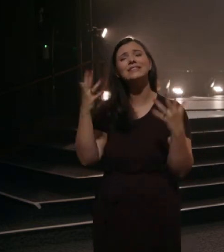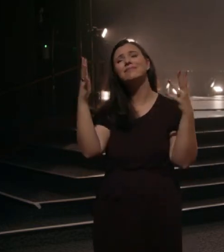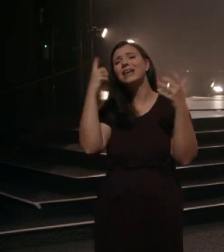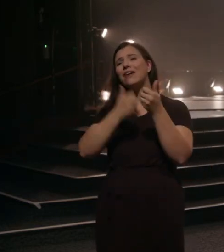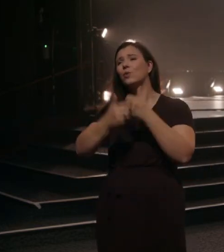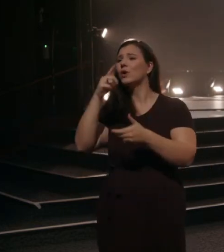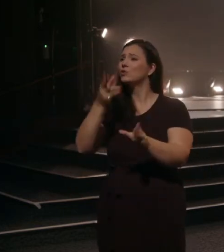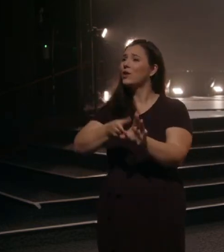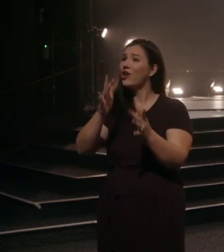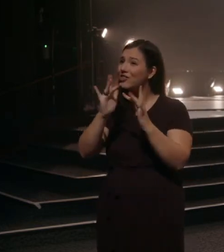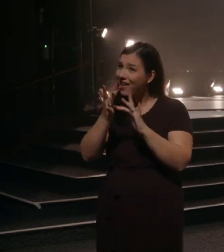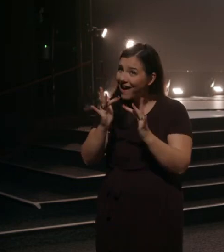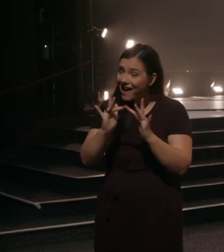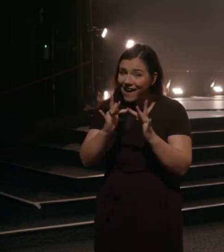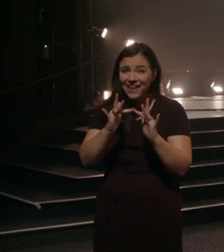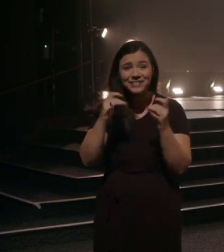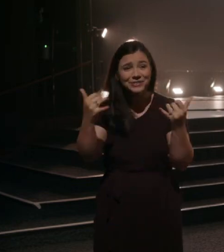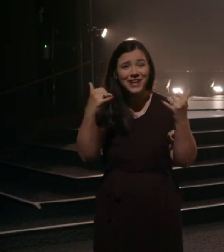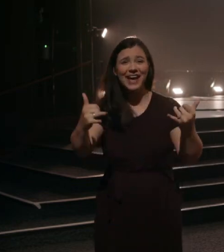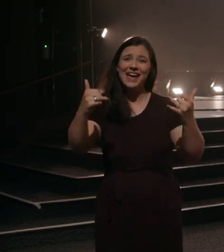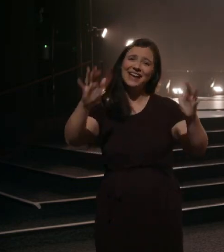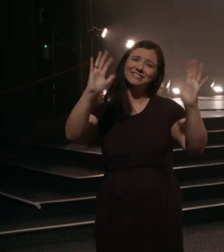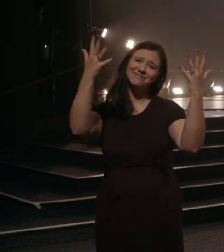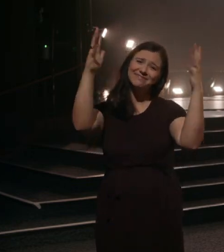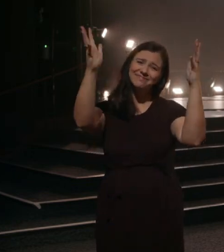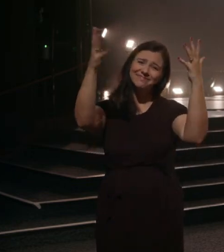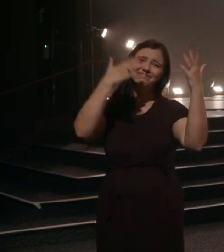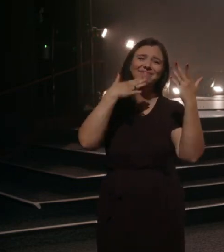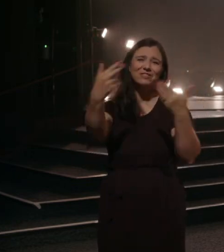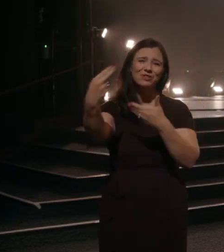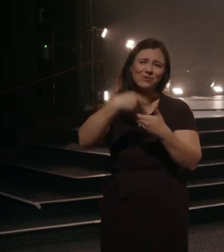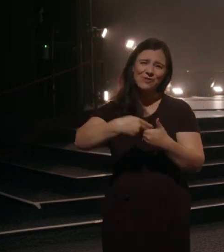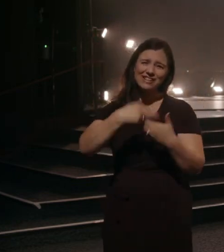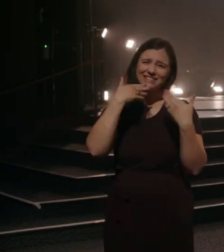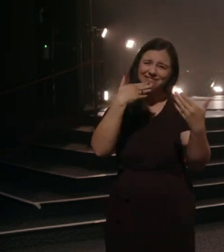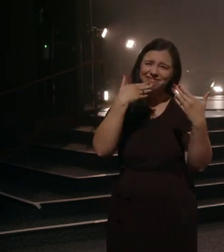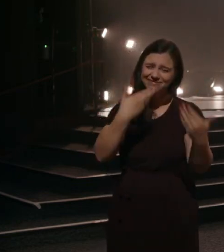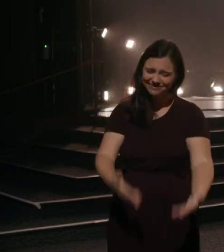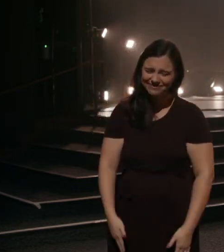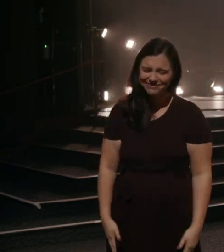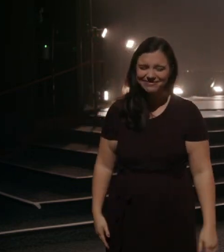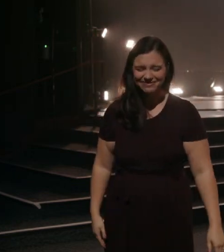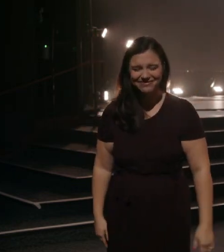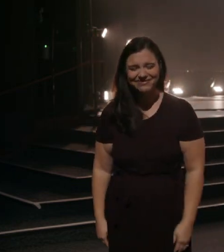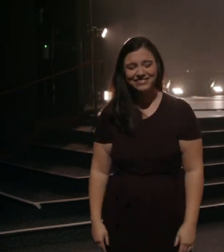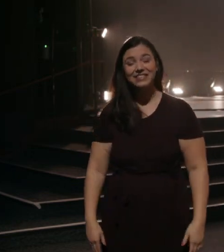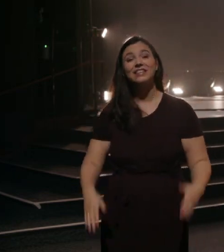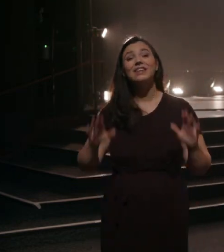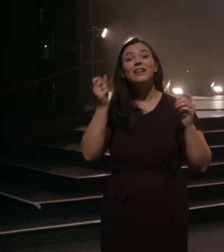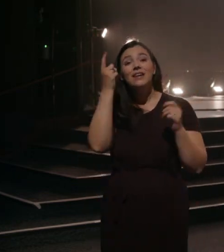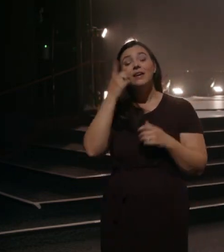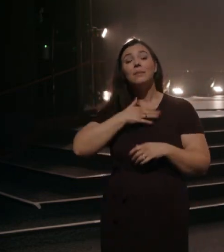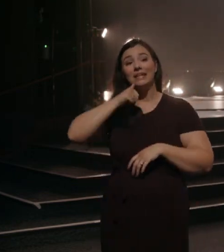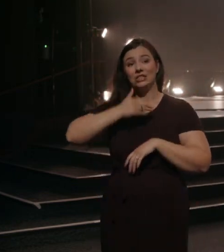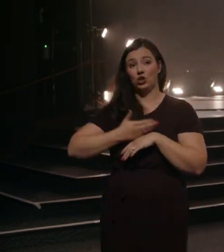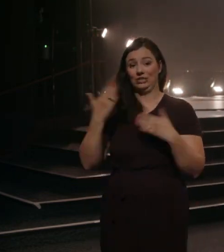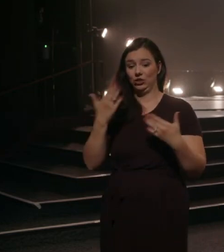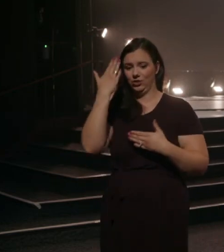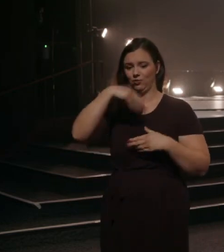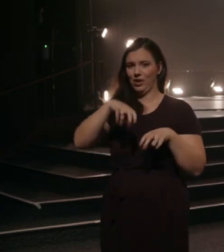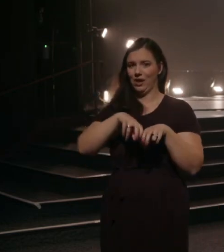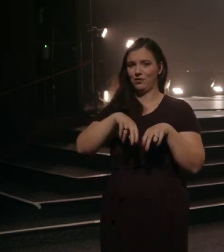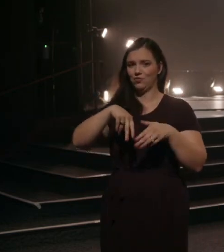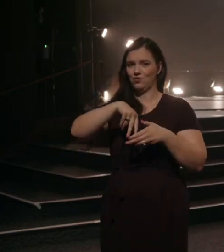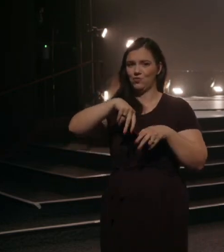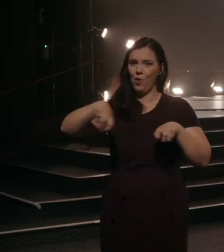everyone joining us online today? We're so glad you're with us. All right, now, my daughter's here on the front row